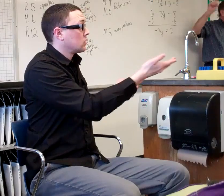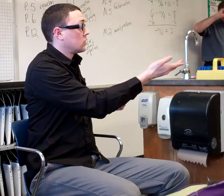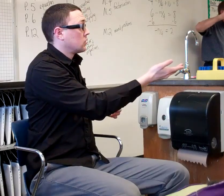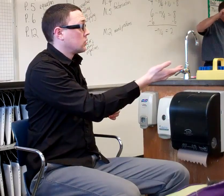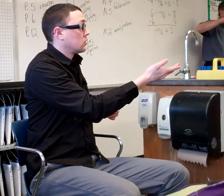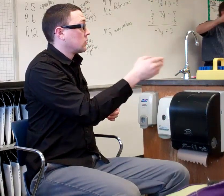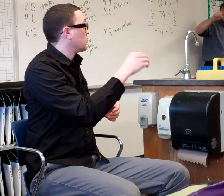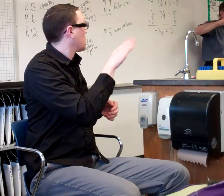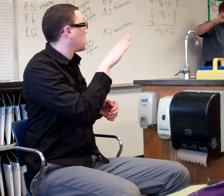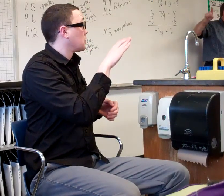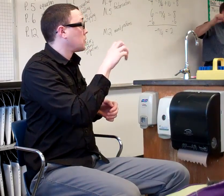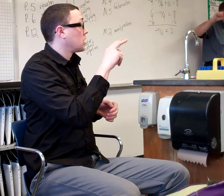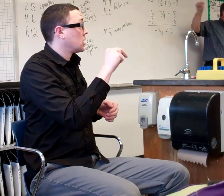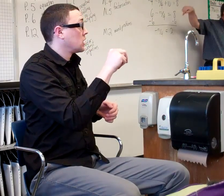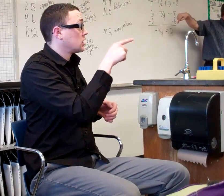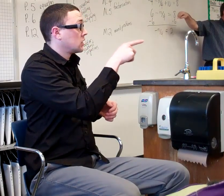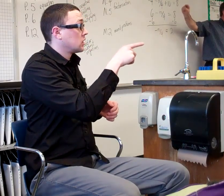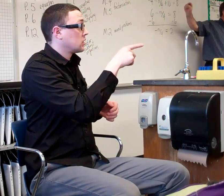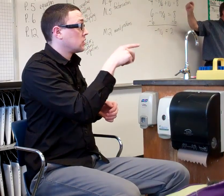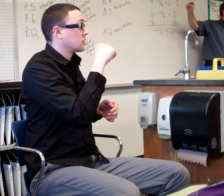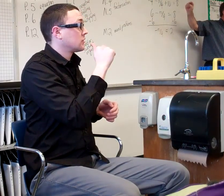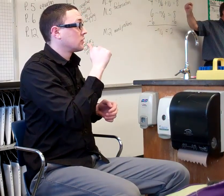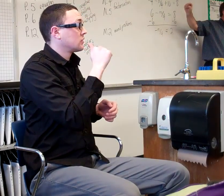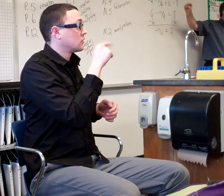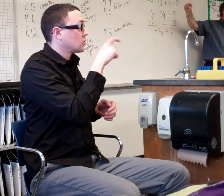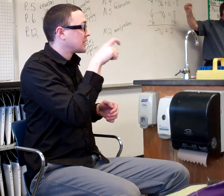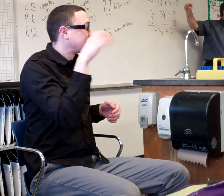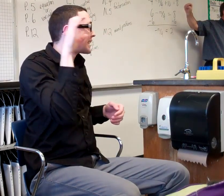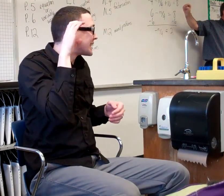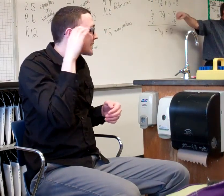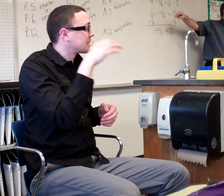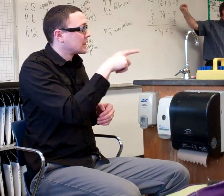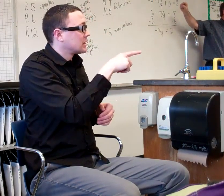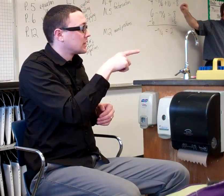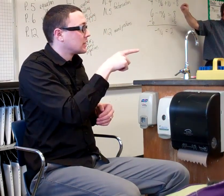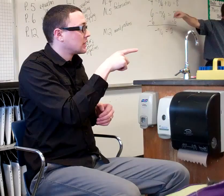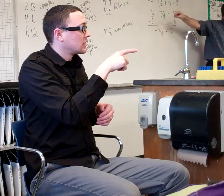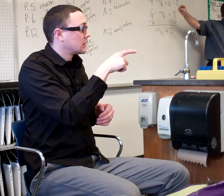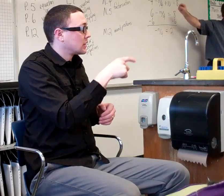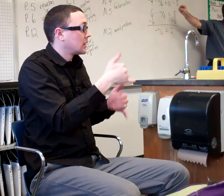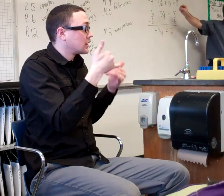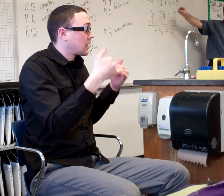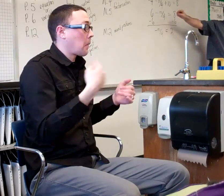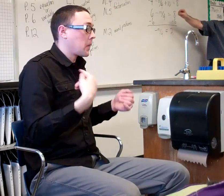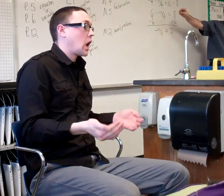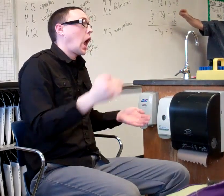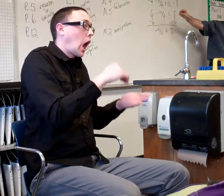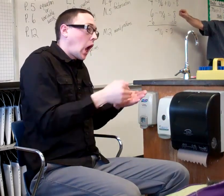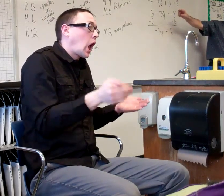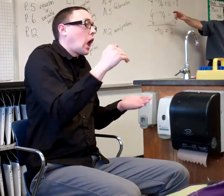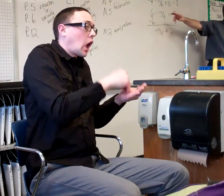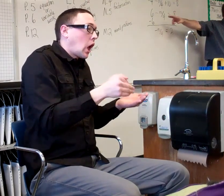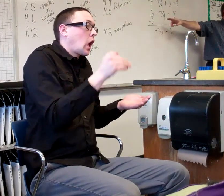And you're not doing something between you, you're listening. Now you're going to repeat it after somebody else has been